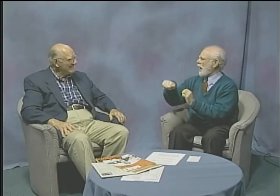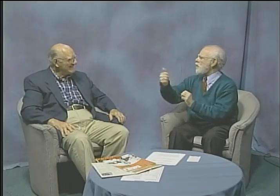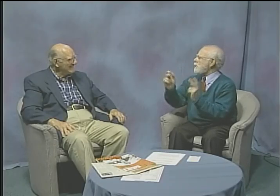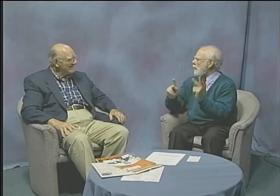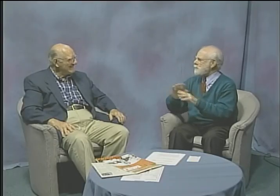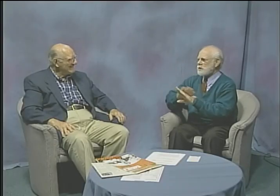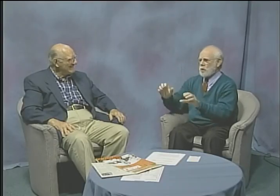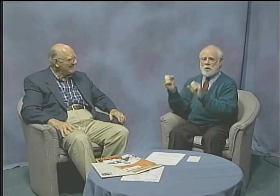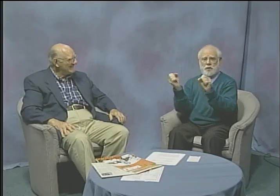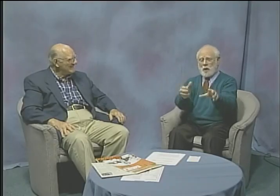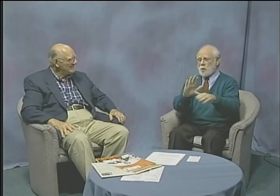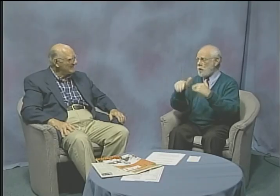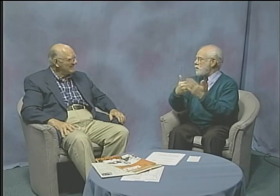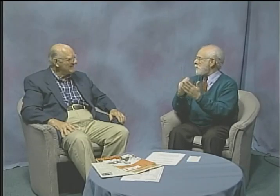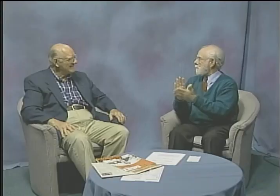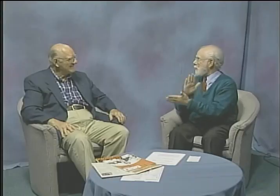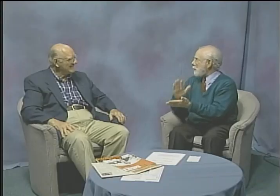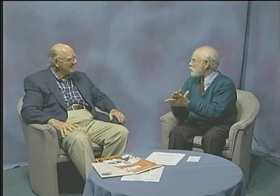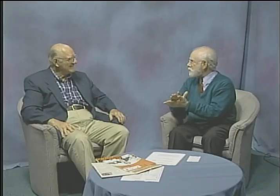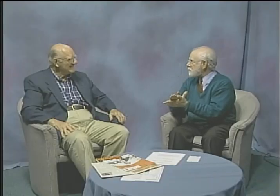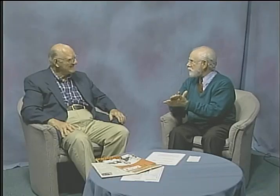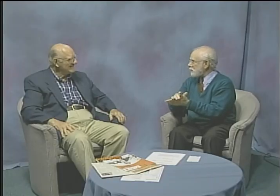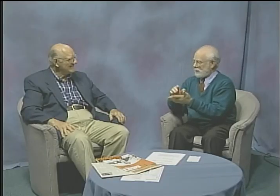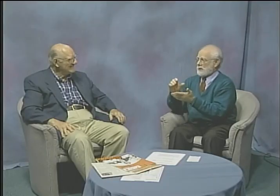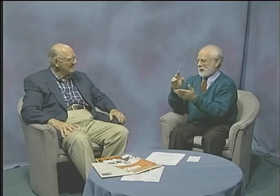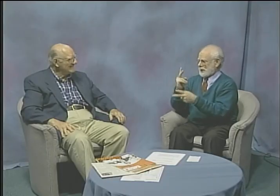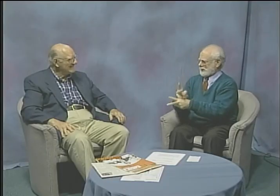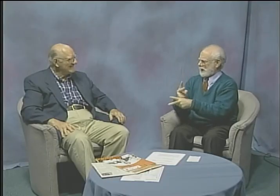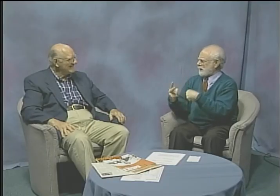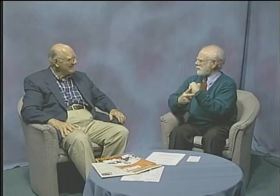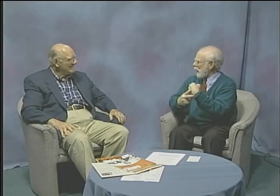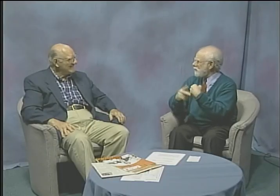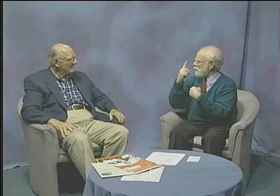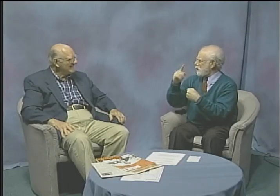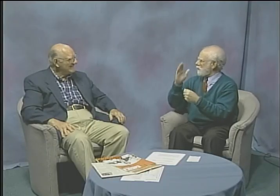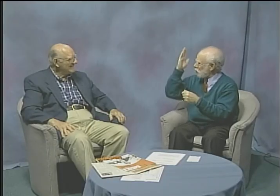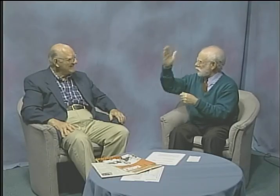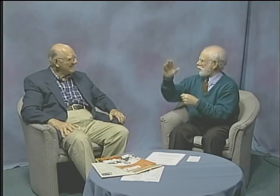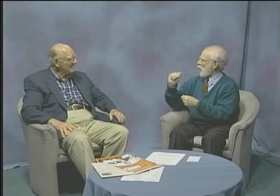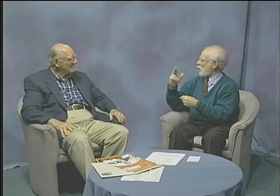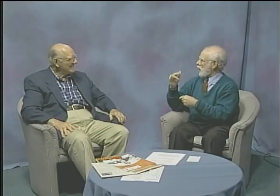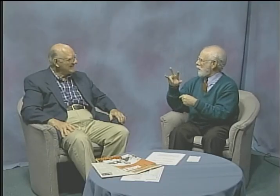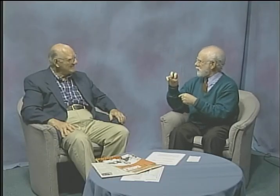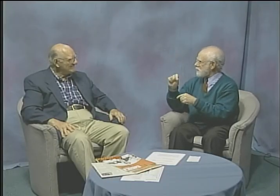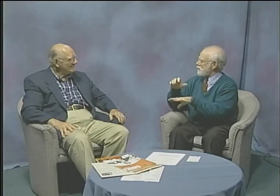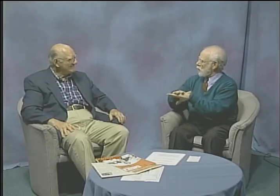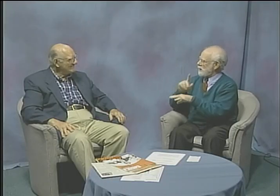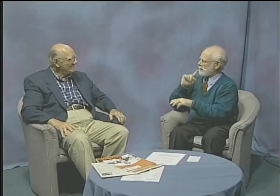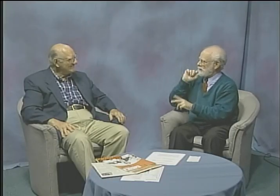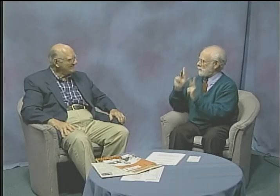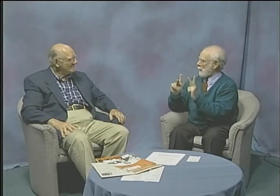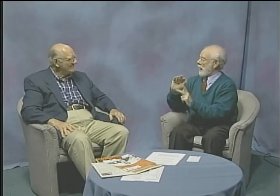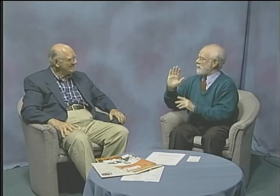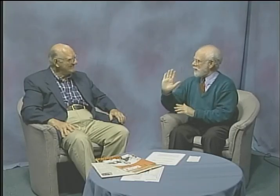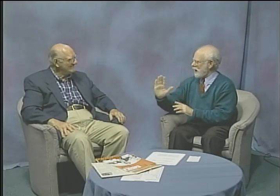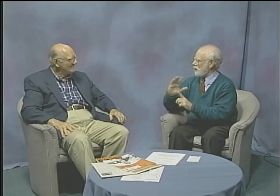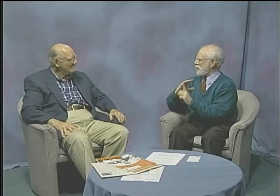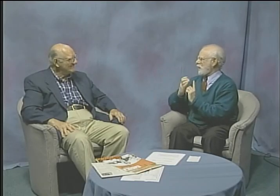need to teach other people not to throw away old papers. We need to save them for future archives on deaf people and